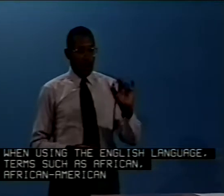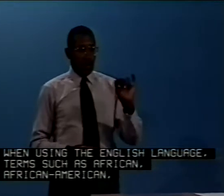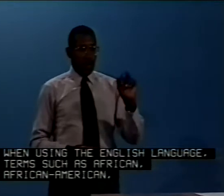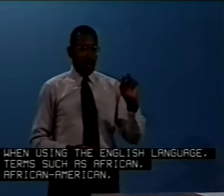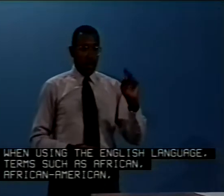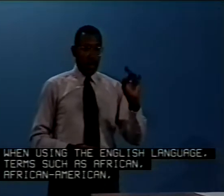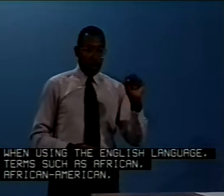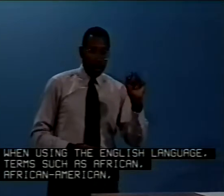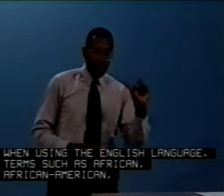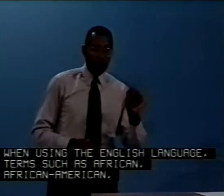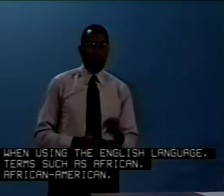West Indies,